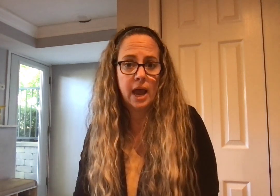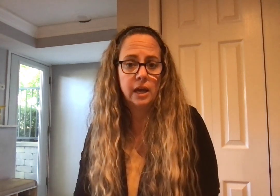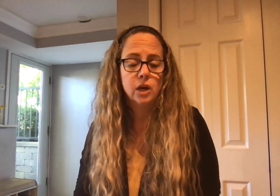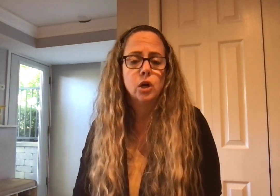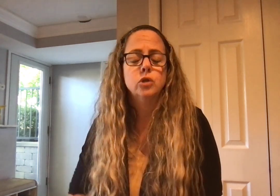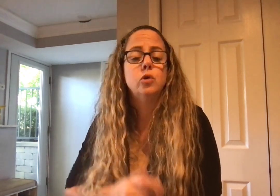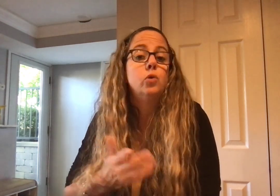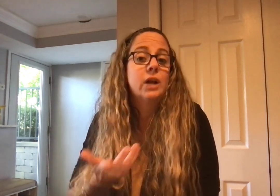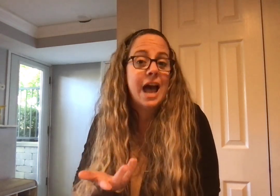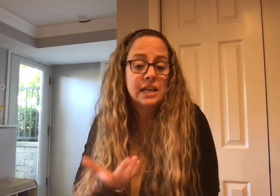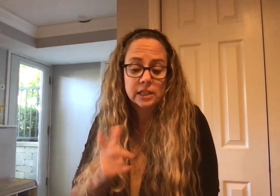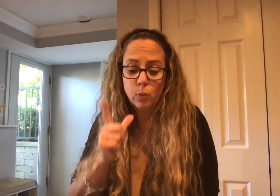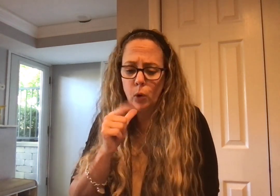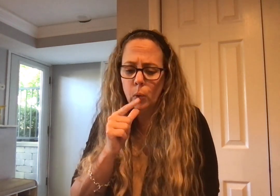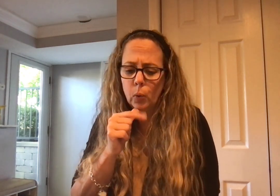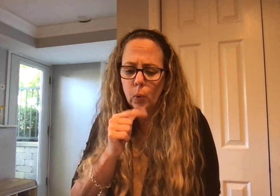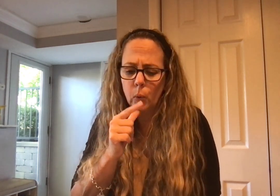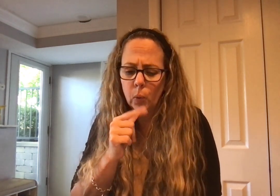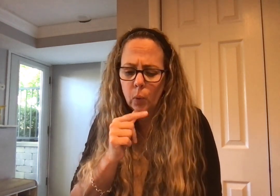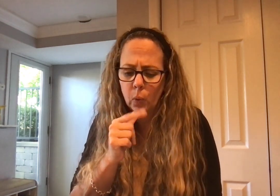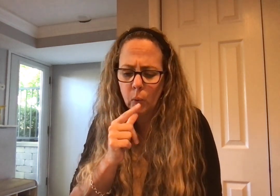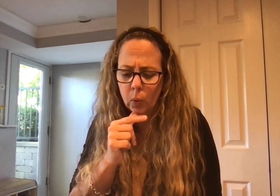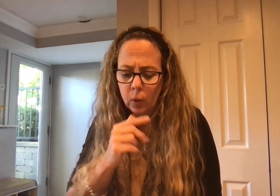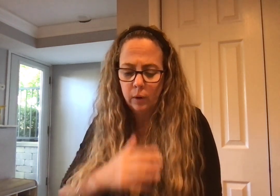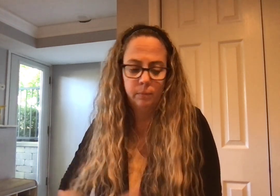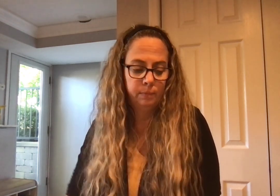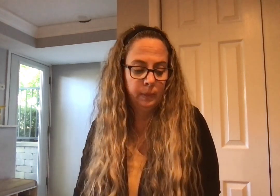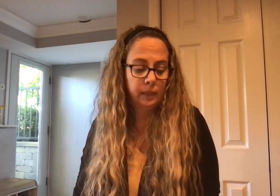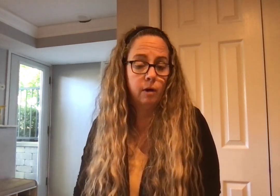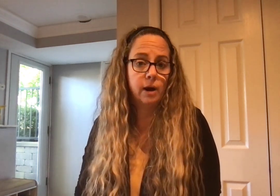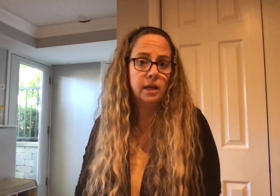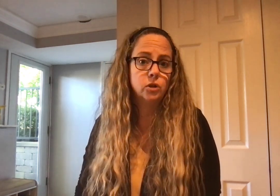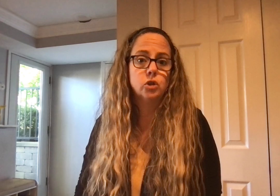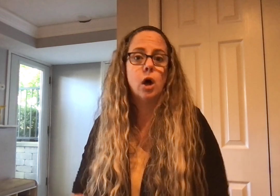Okay? So you could ask someone who. All right? So,